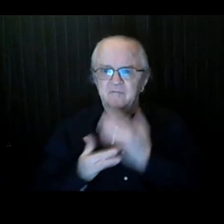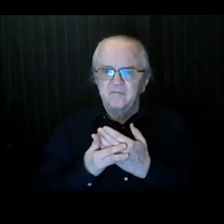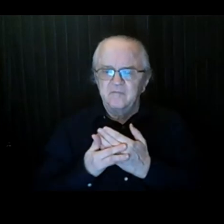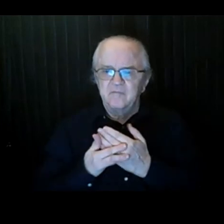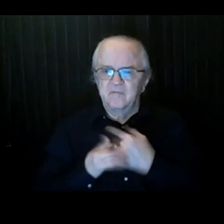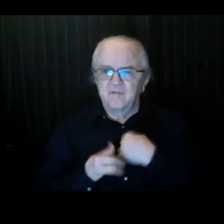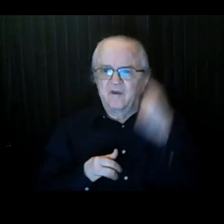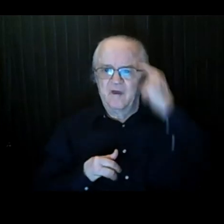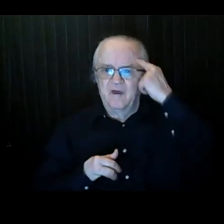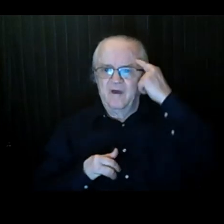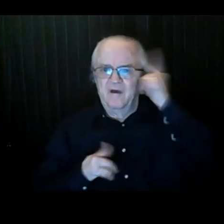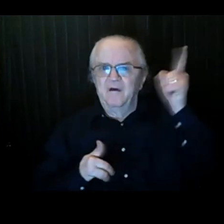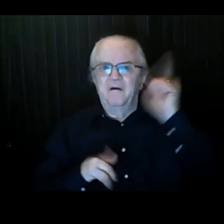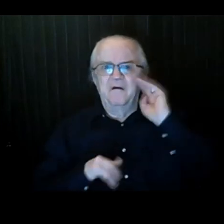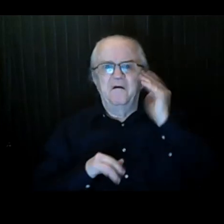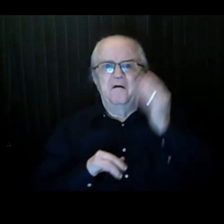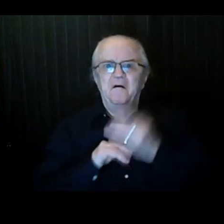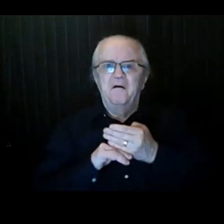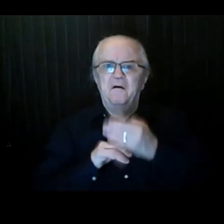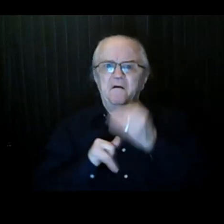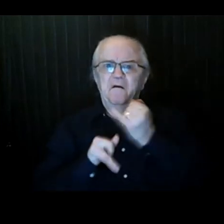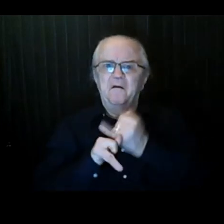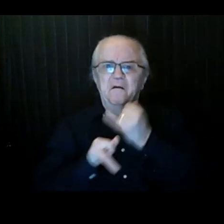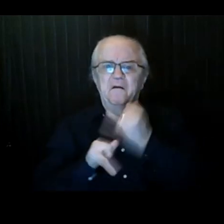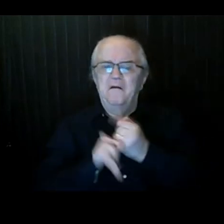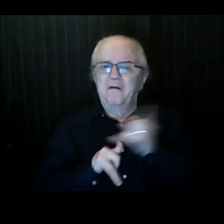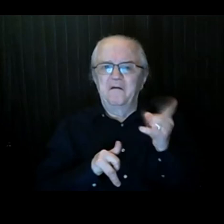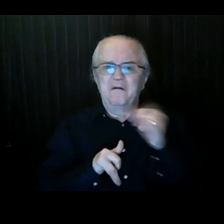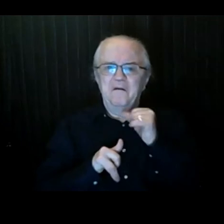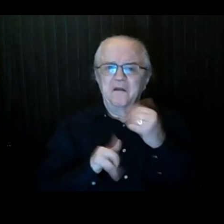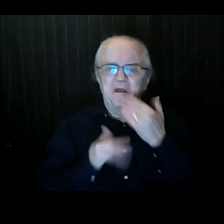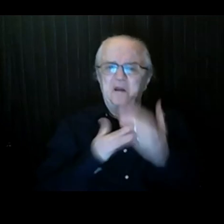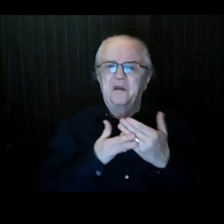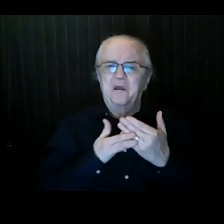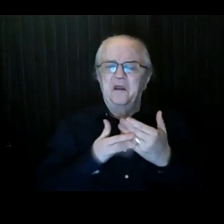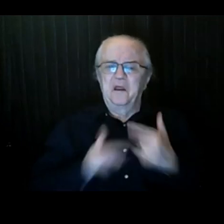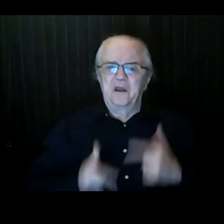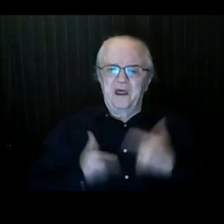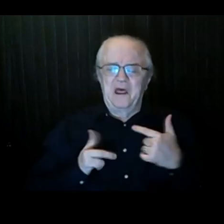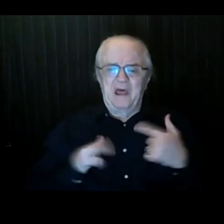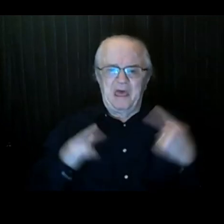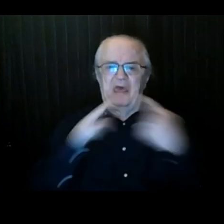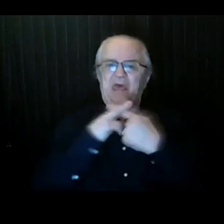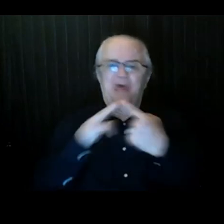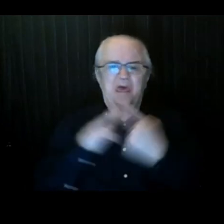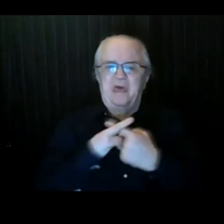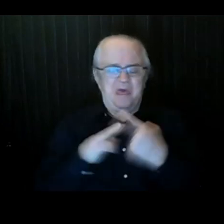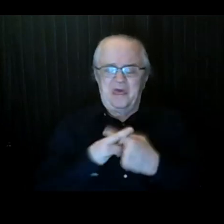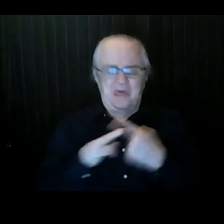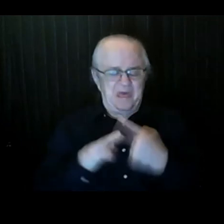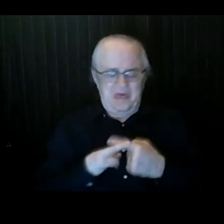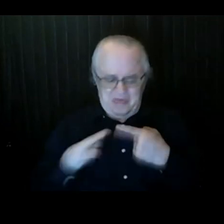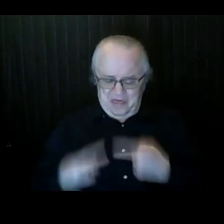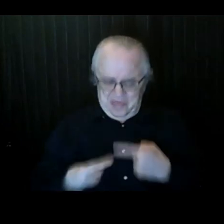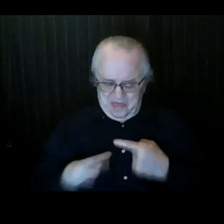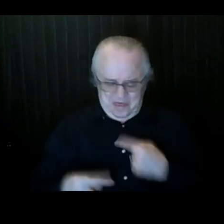about my daughter back at this institution and how she wasn't doing well. And I struggled with that reality, that duality of who am I